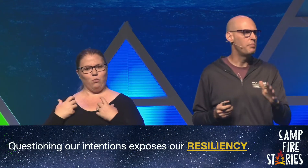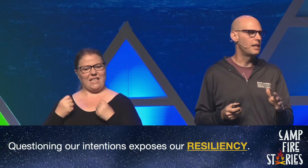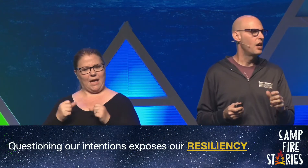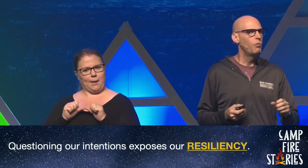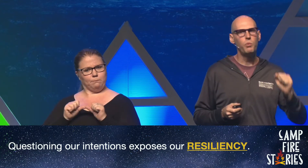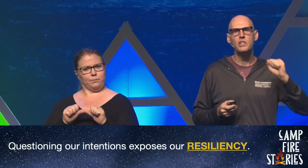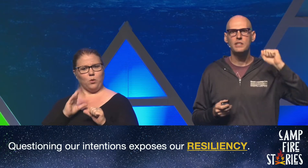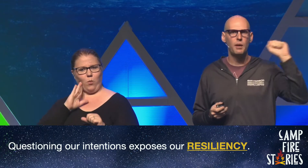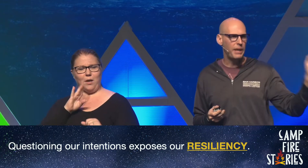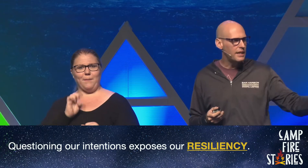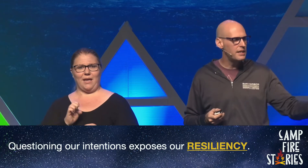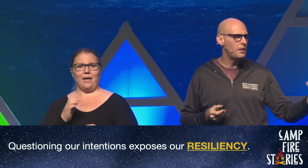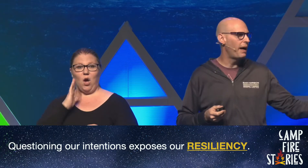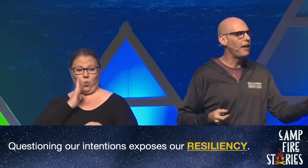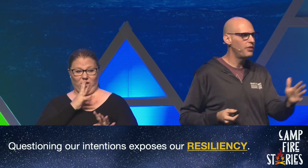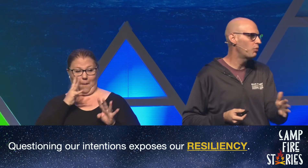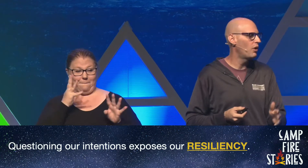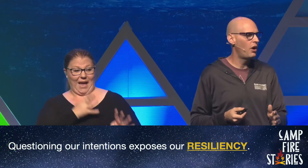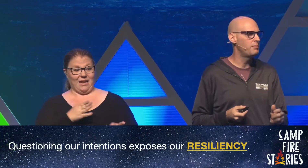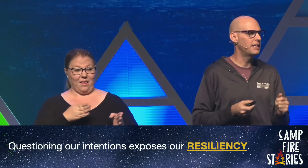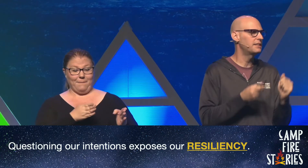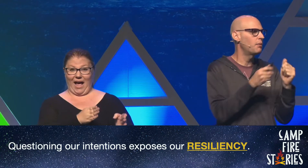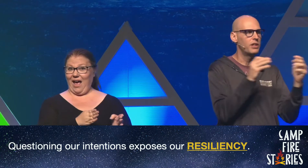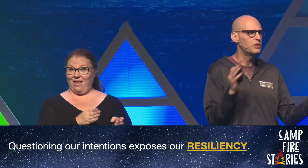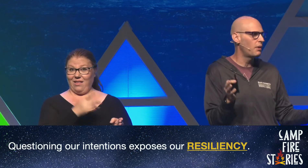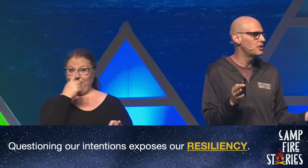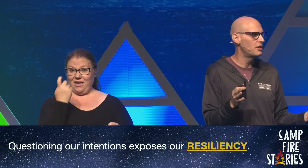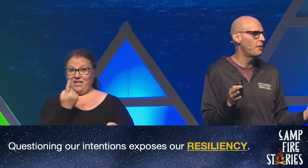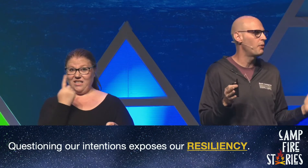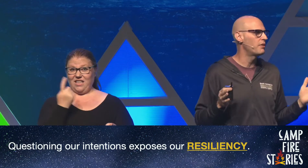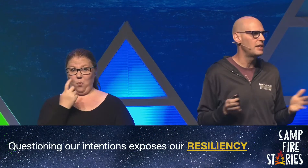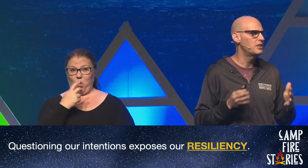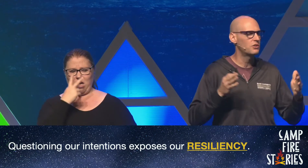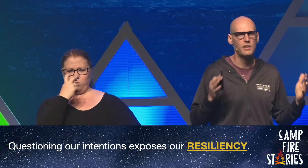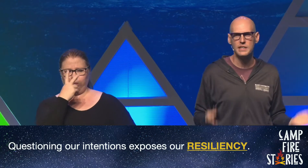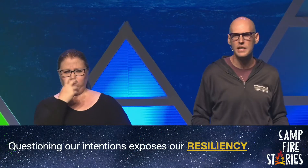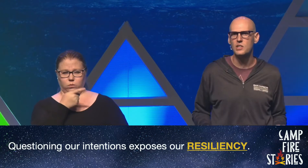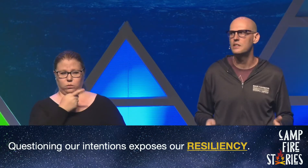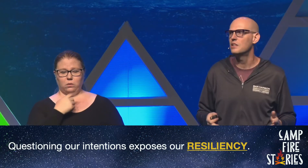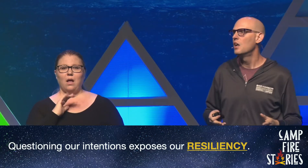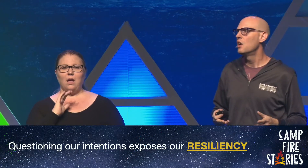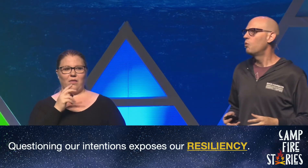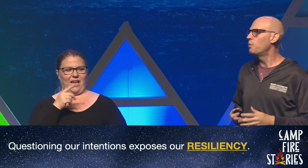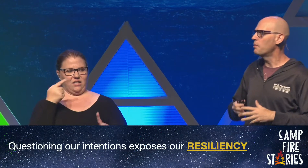we be? Will we just abandon the path that we're on because someone has questioned our motivations